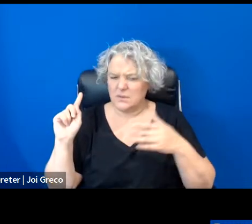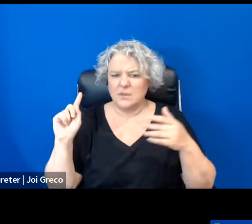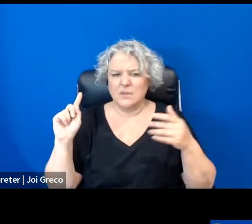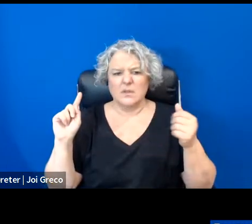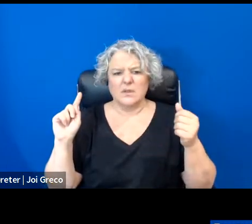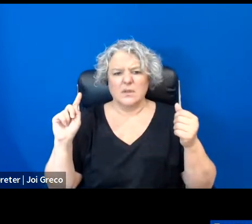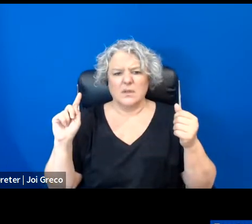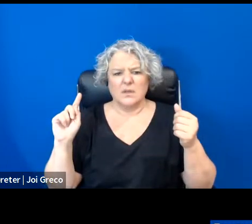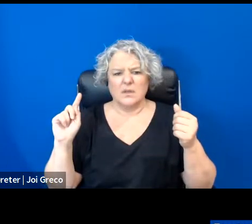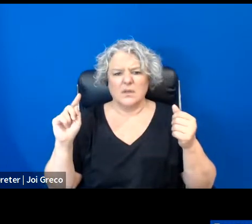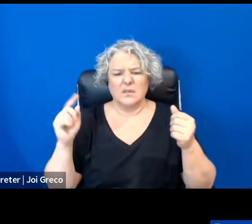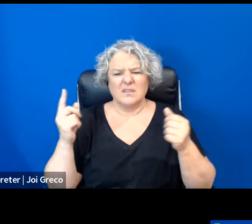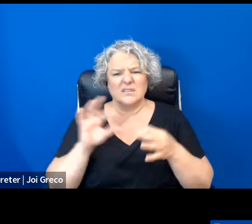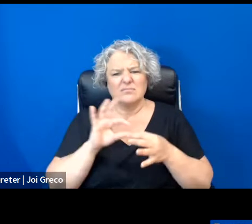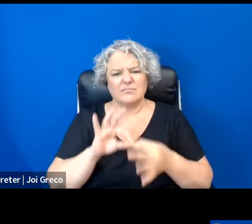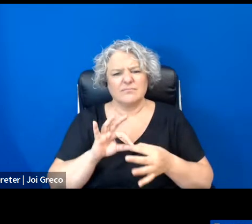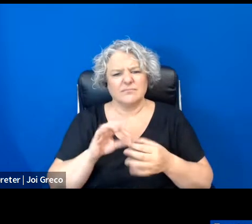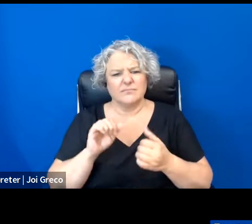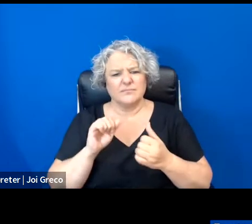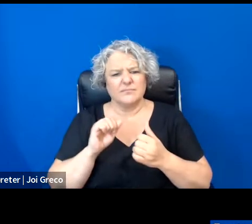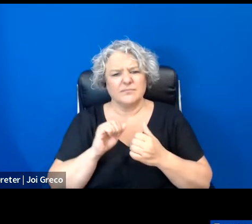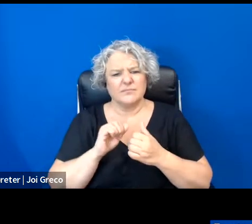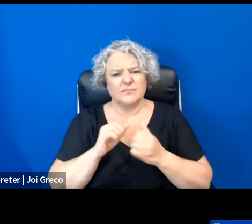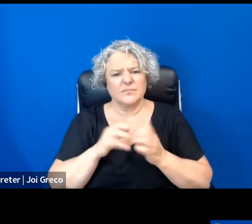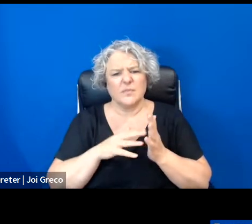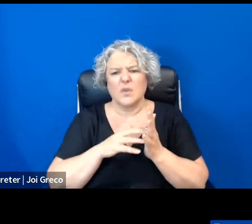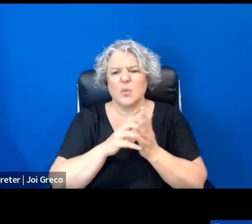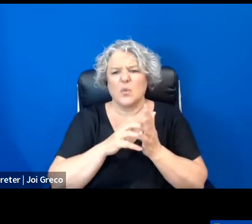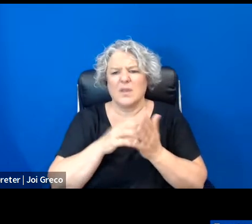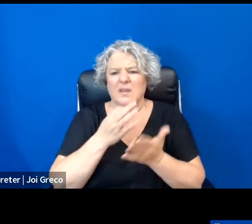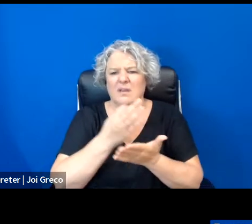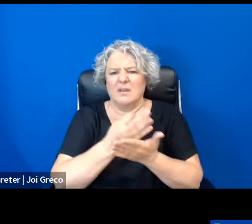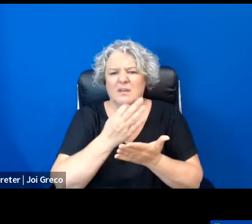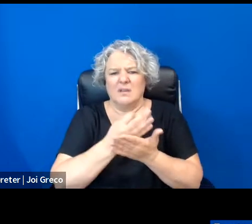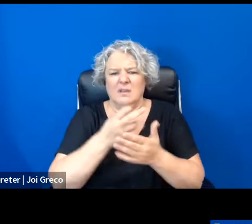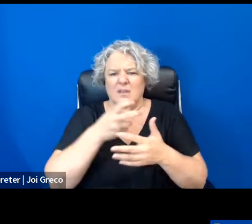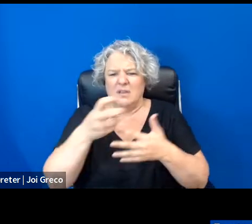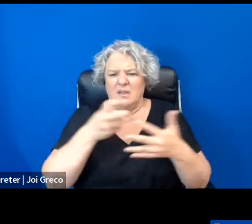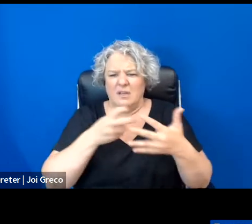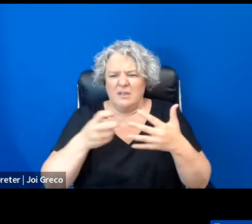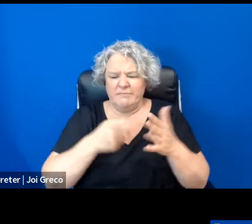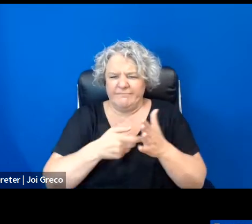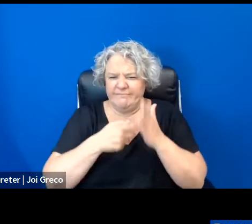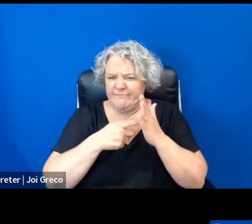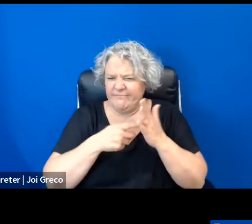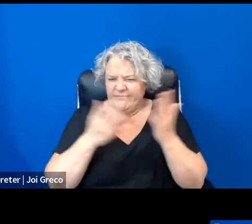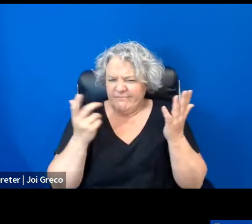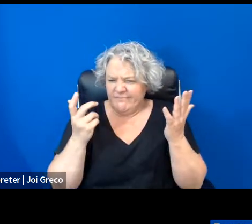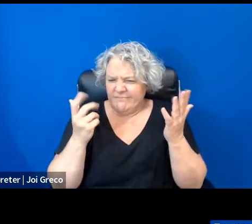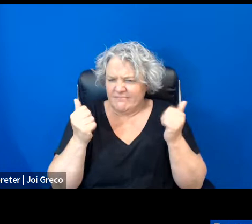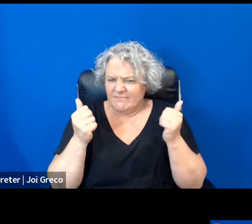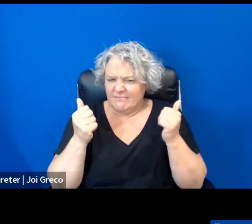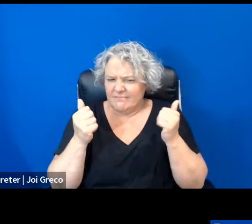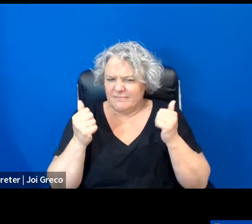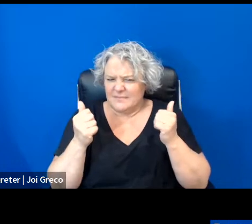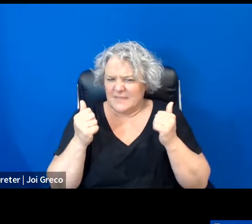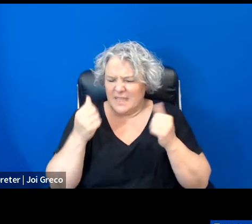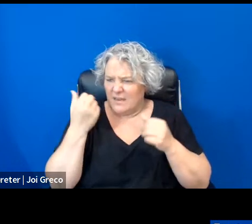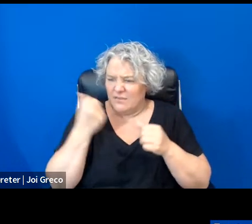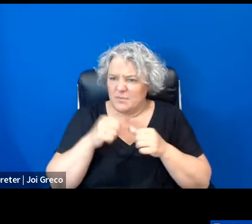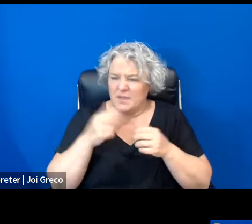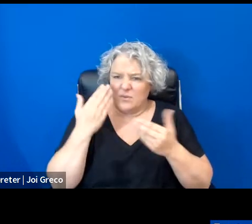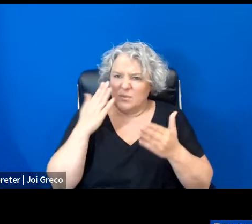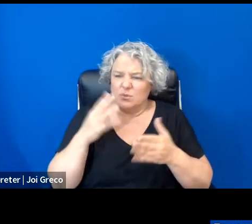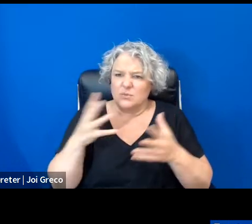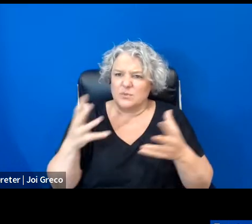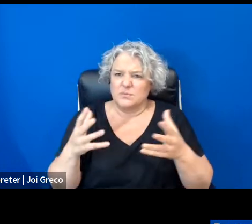that somehow said weakened financial transparency requirements. And I don't know too much about that,